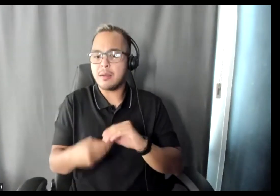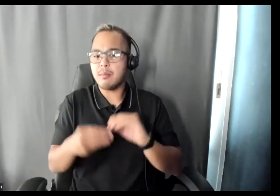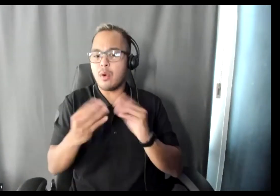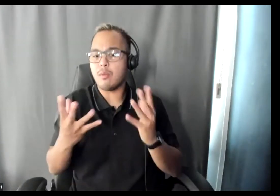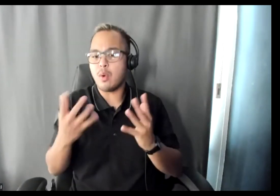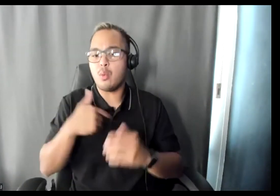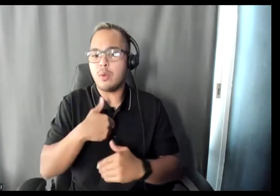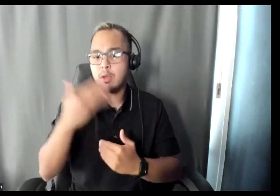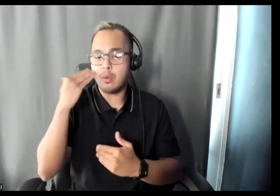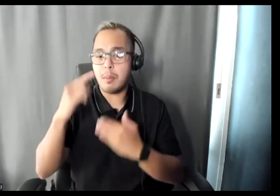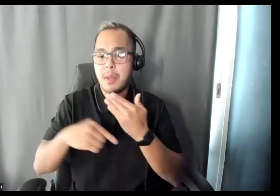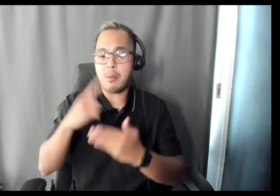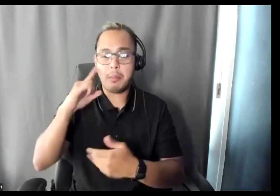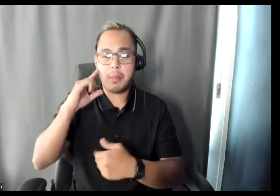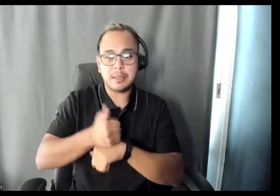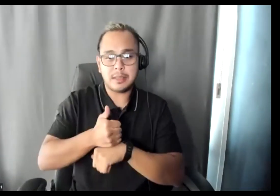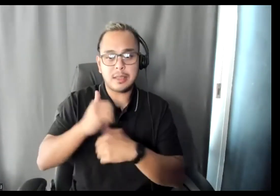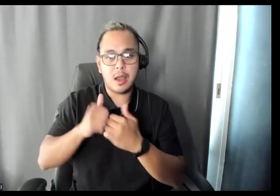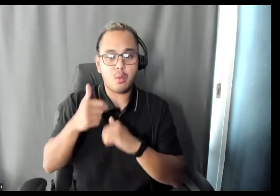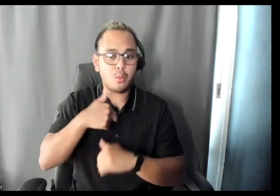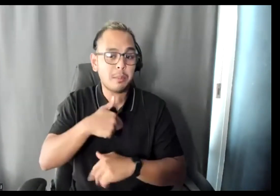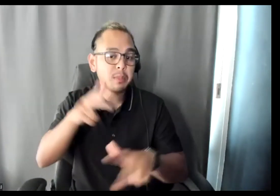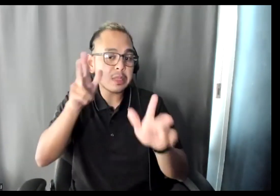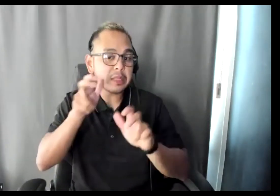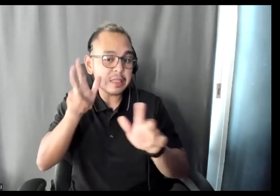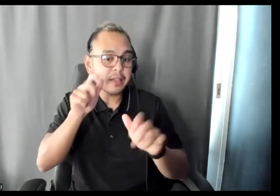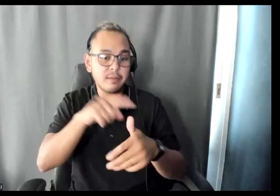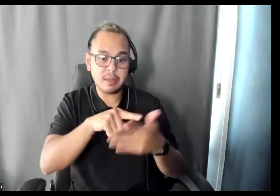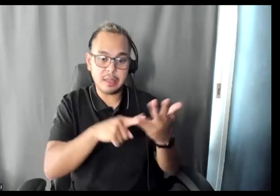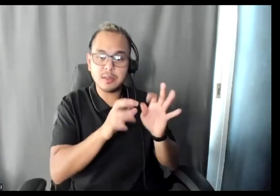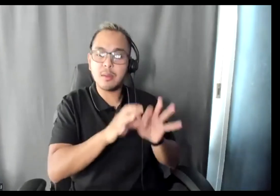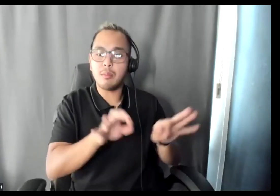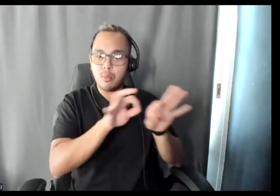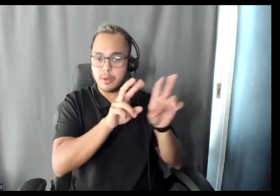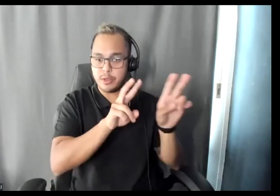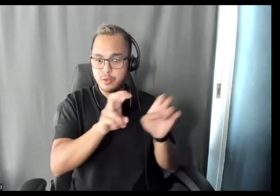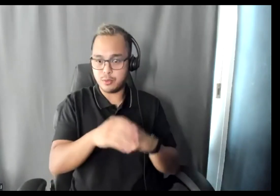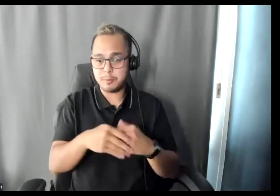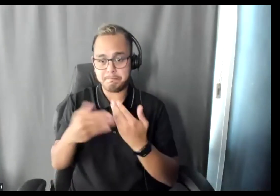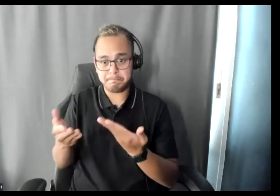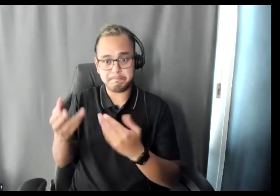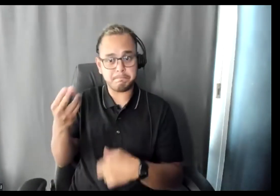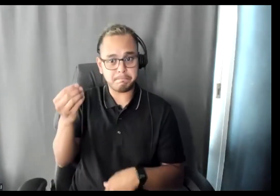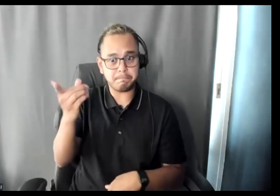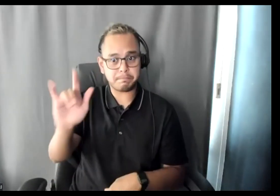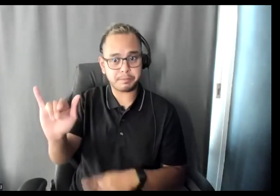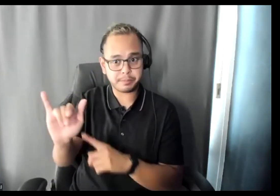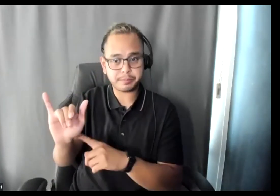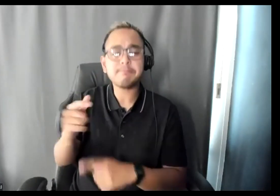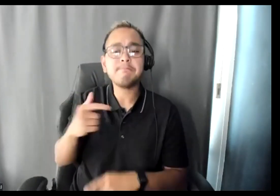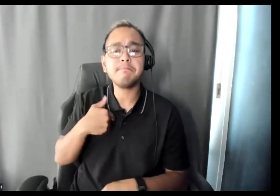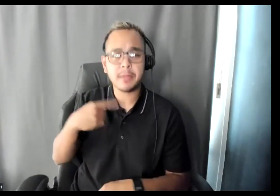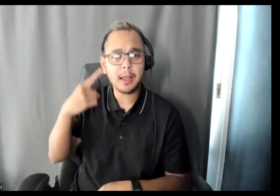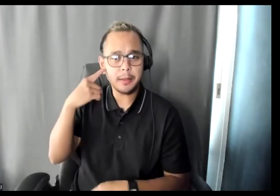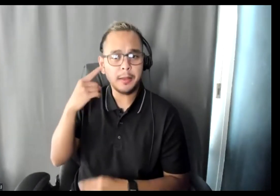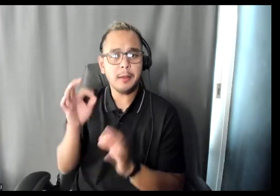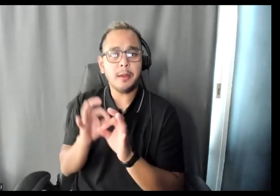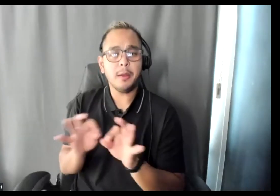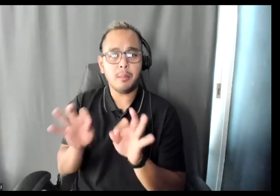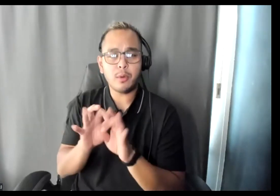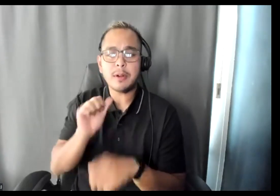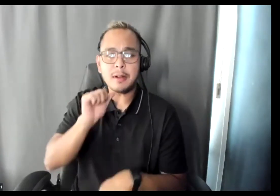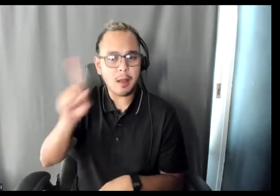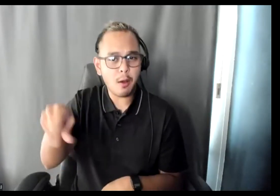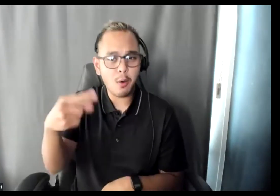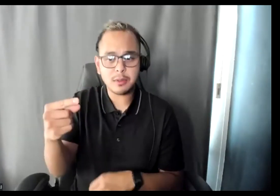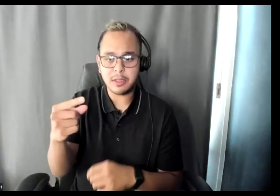how these mindsets perceive these very important issues. Yeah, I think it's a matter not only of linking the mindsets